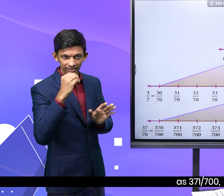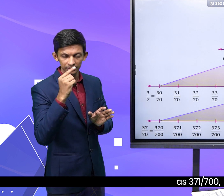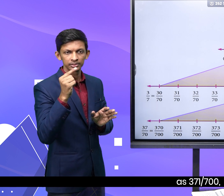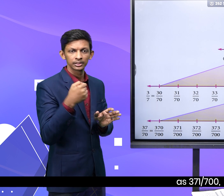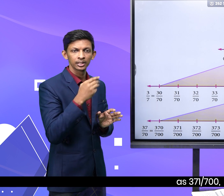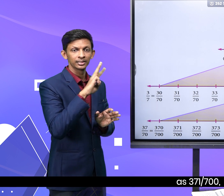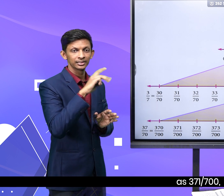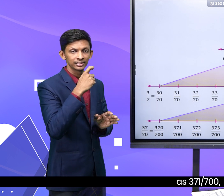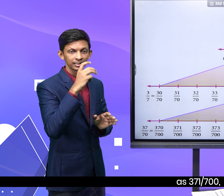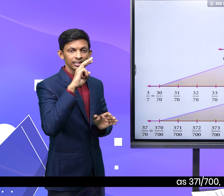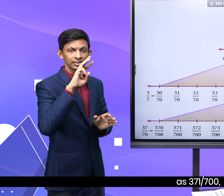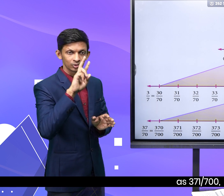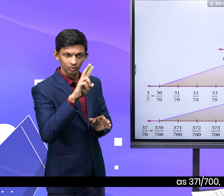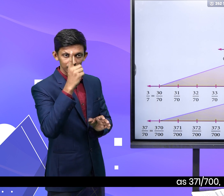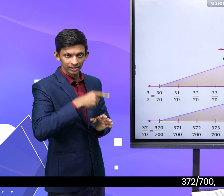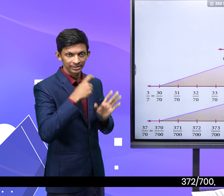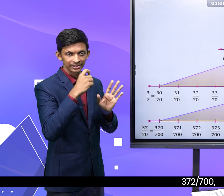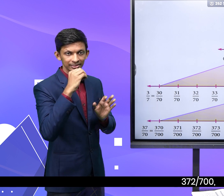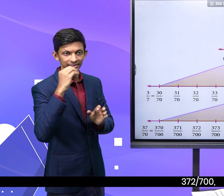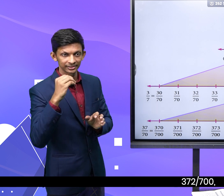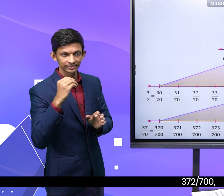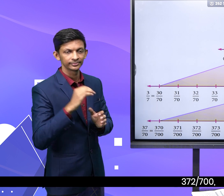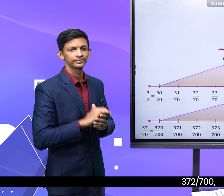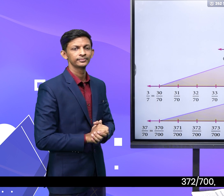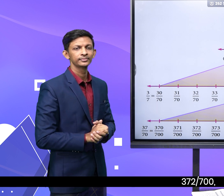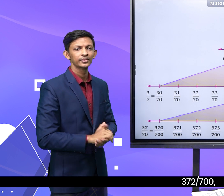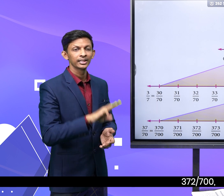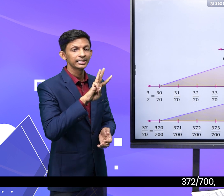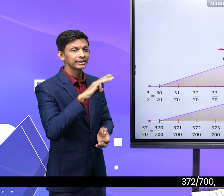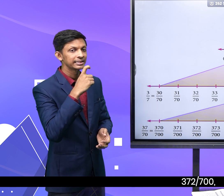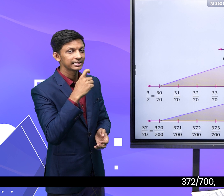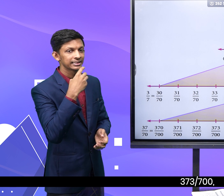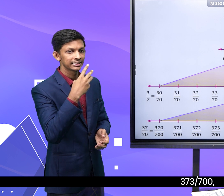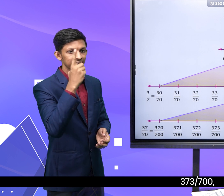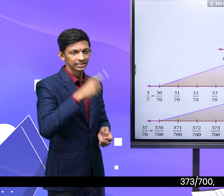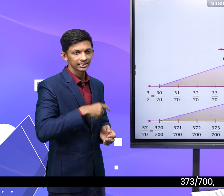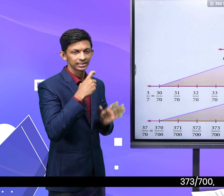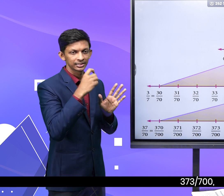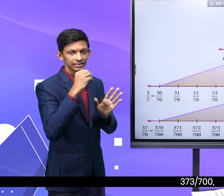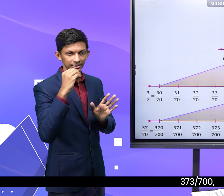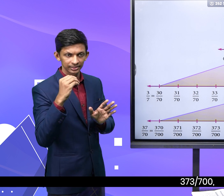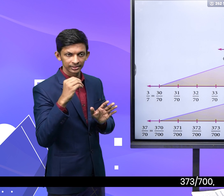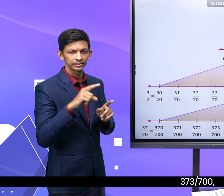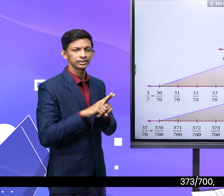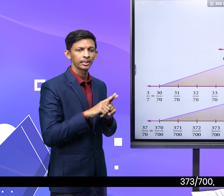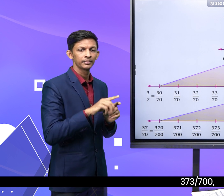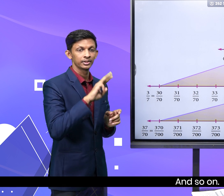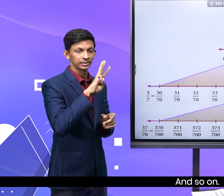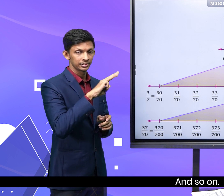371 by 700, 372 by 700, 373 by 700 and so